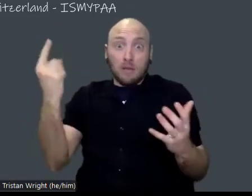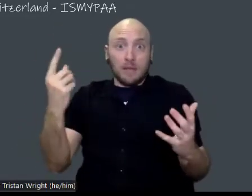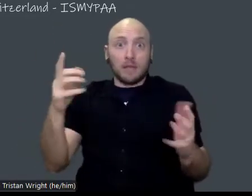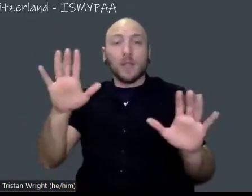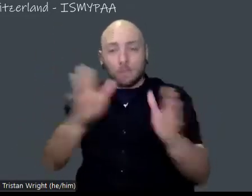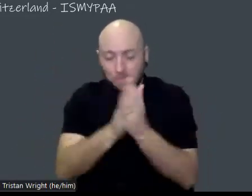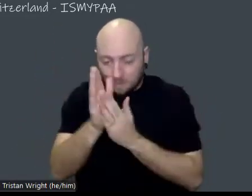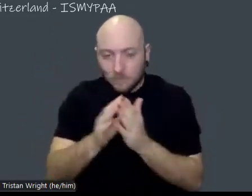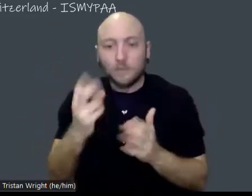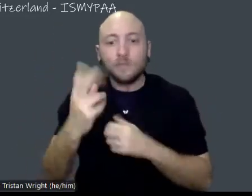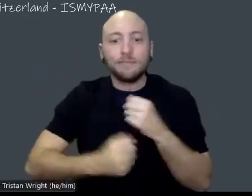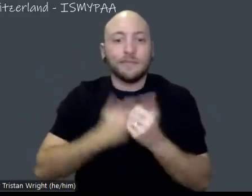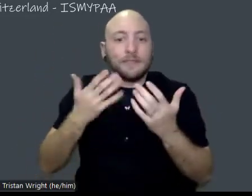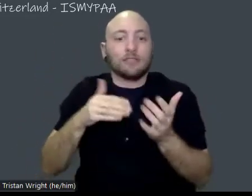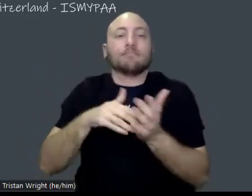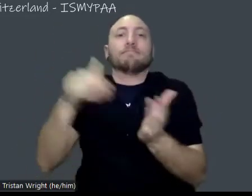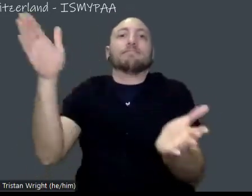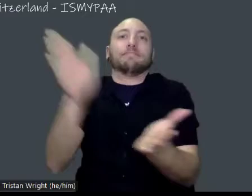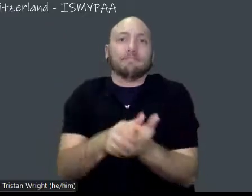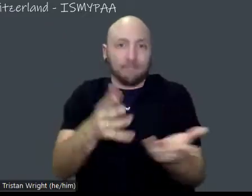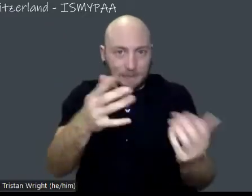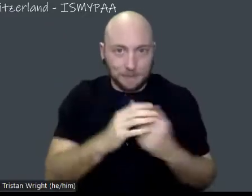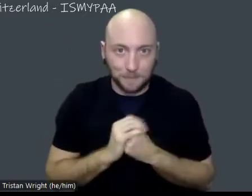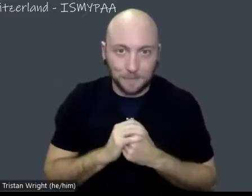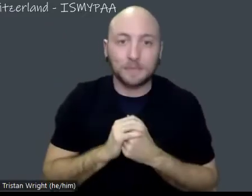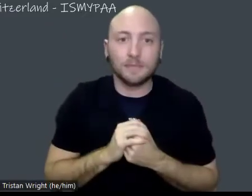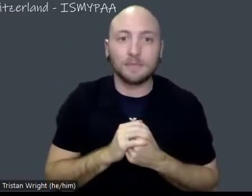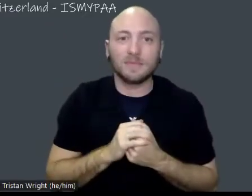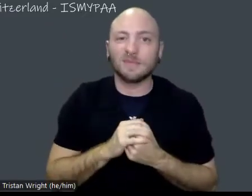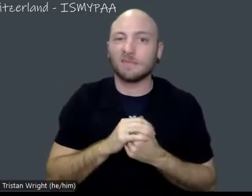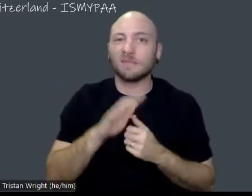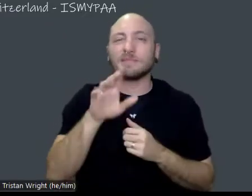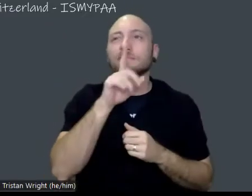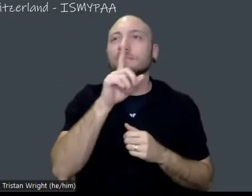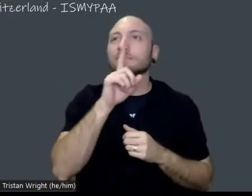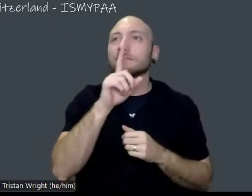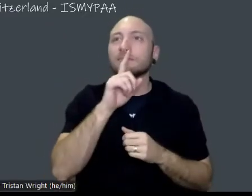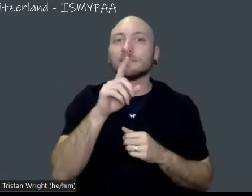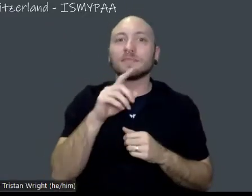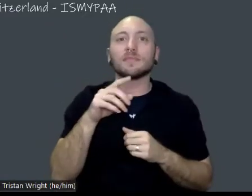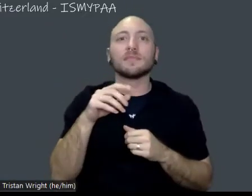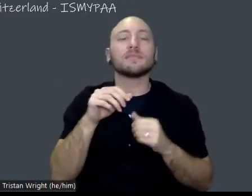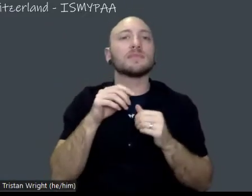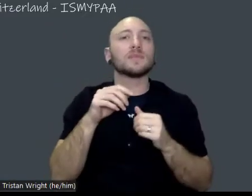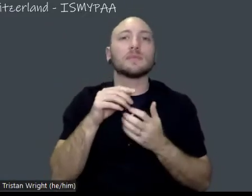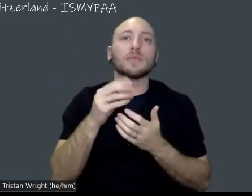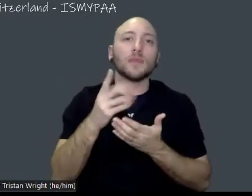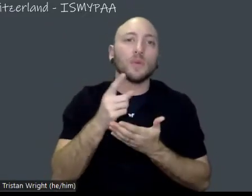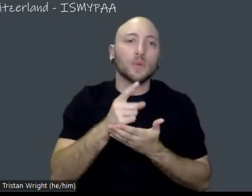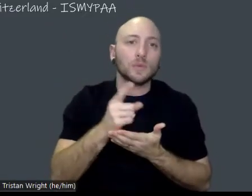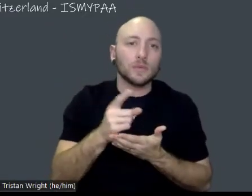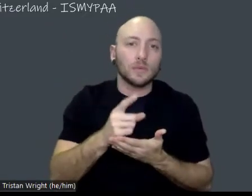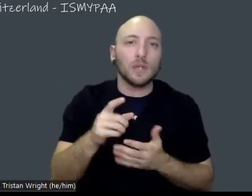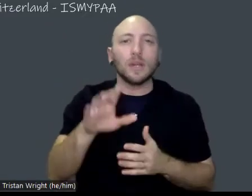relapsed as soon as after some weeks or a couple of months, I didn't continued going